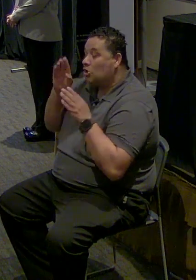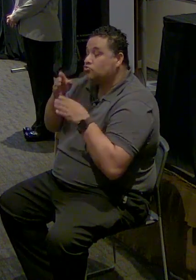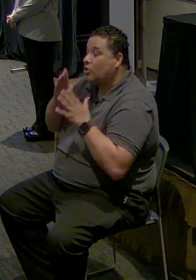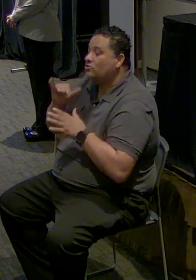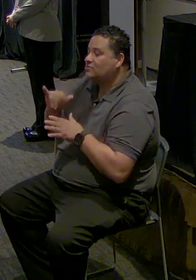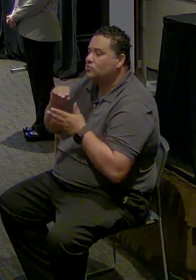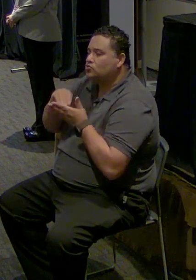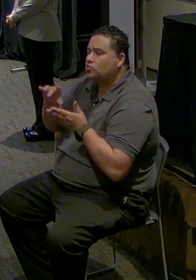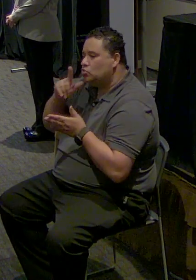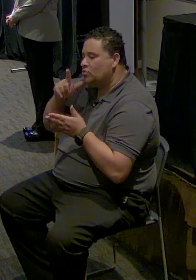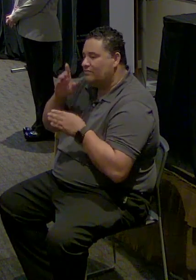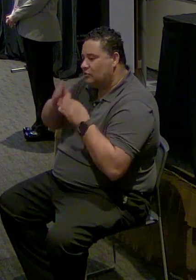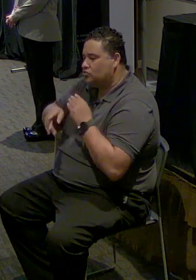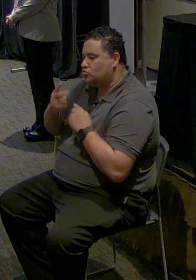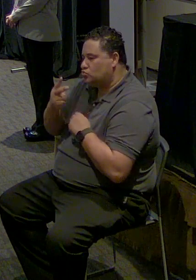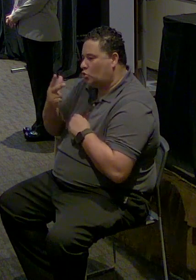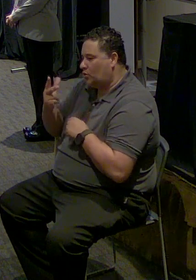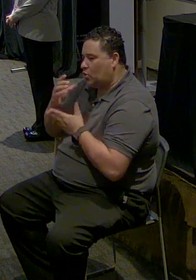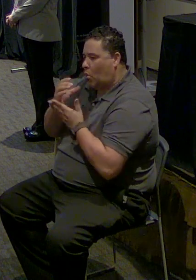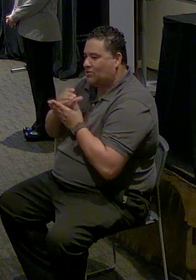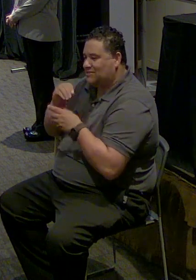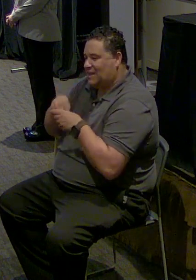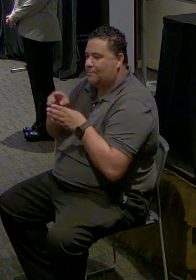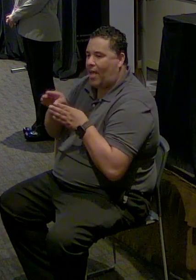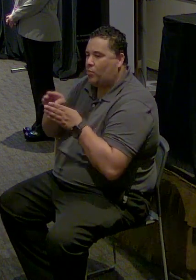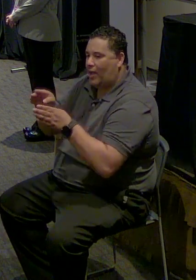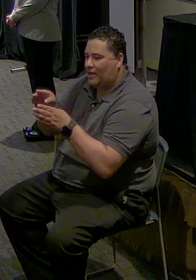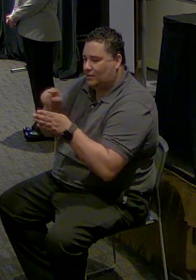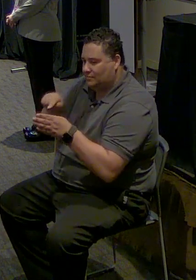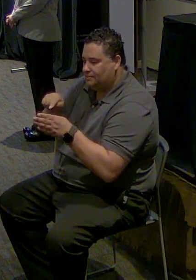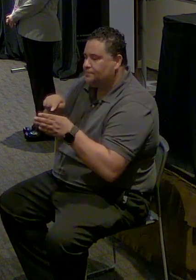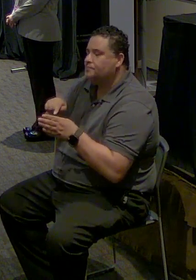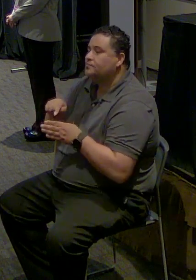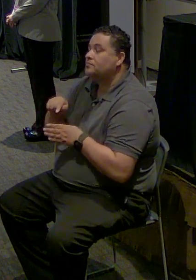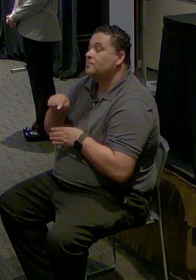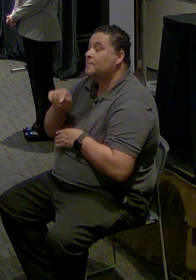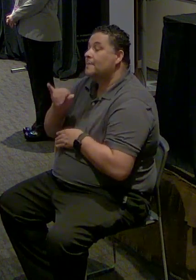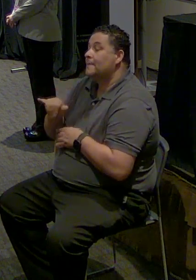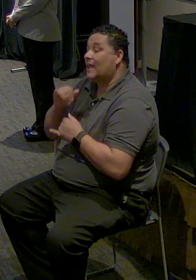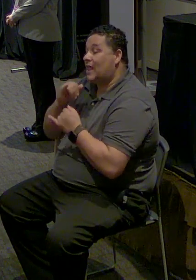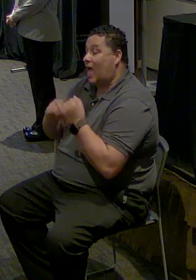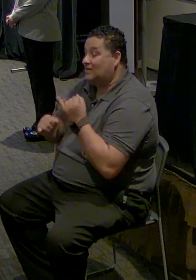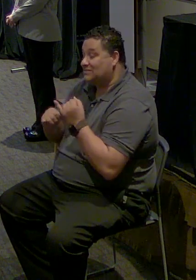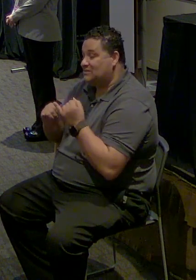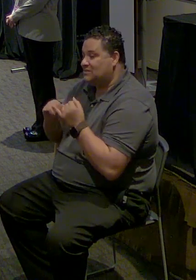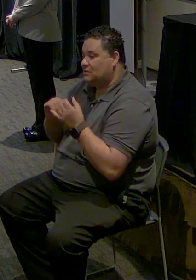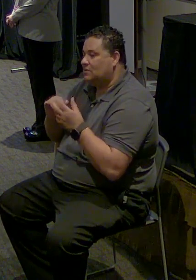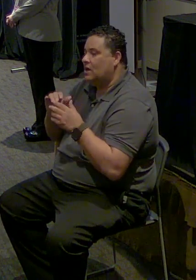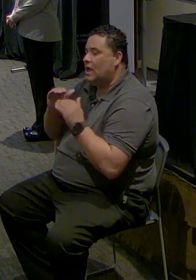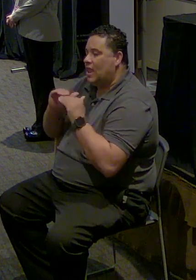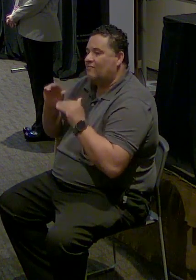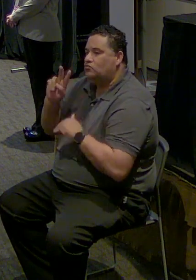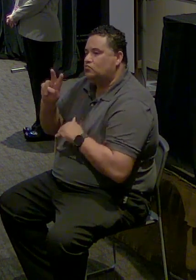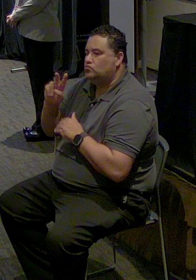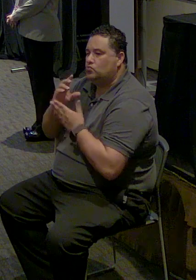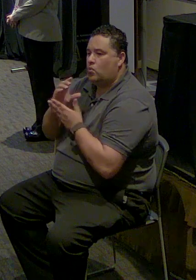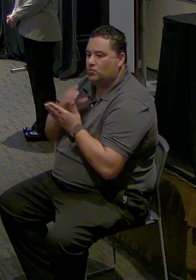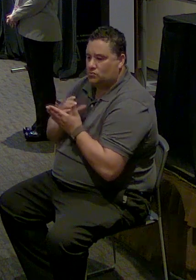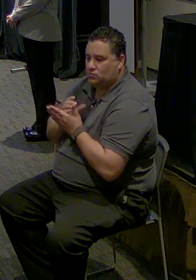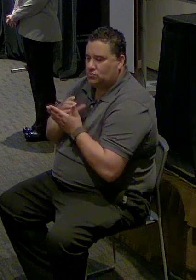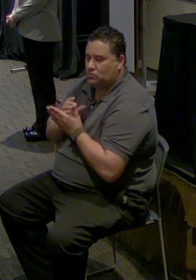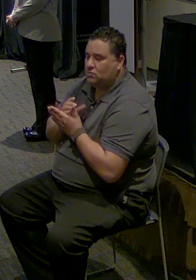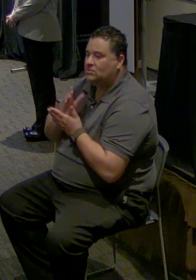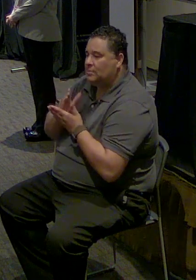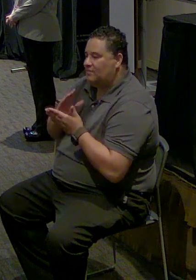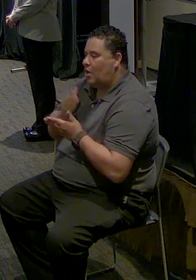completed 2 or 3 courses in a pathway, the last of which is a level 2 course. Some